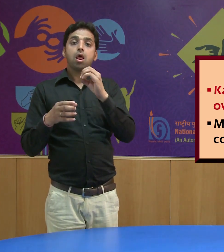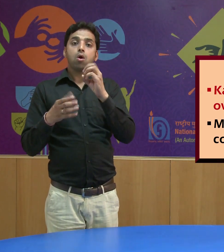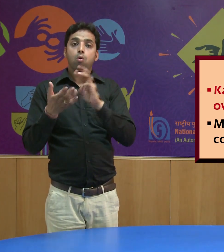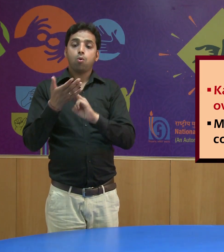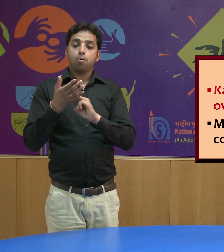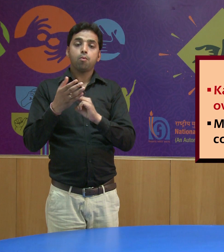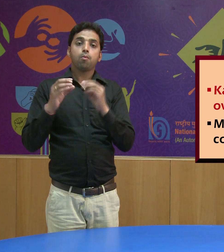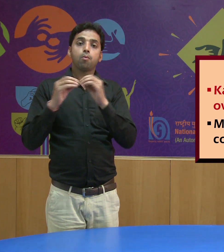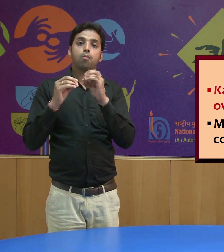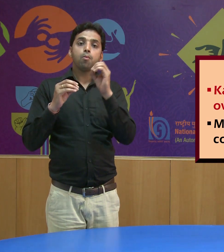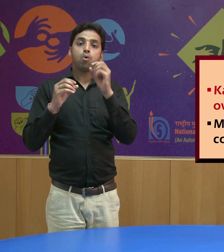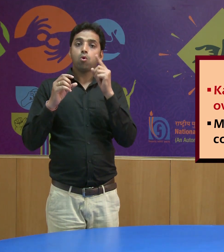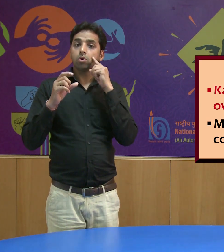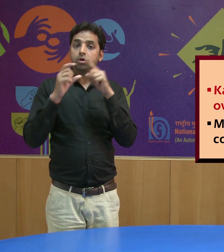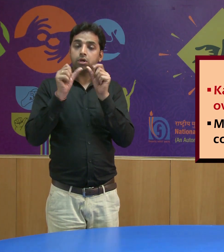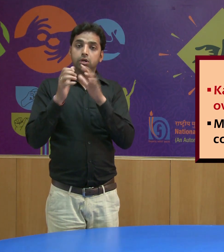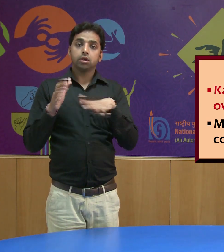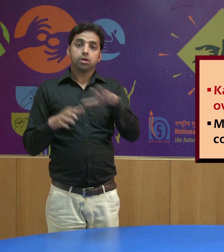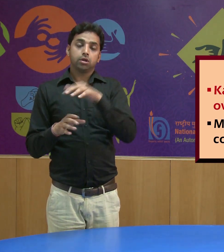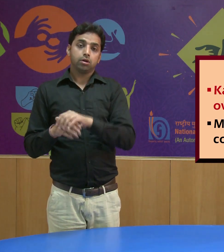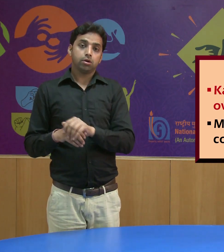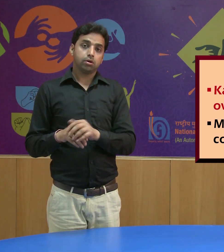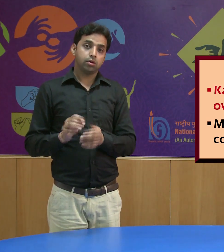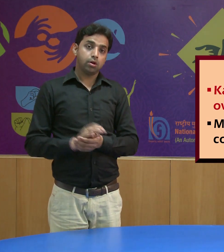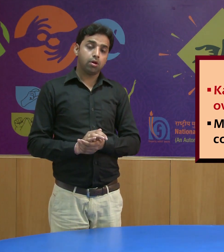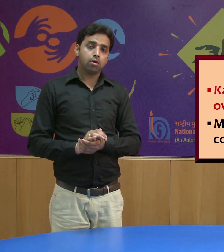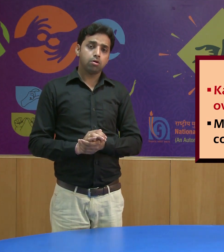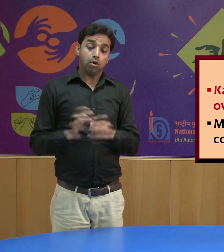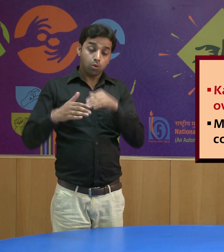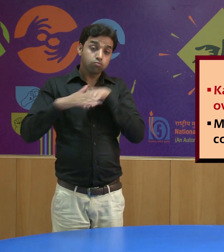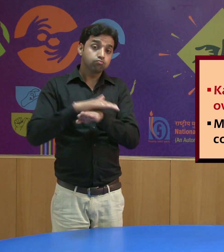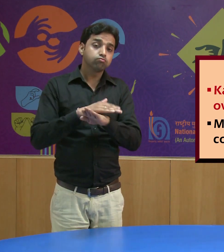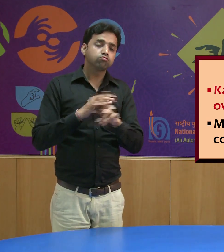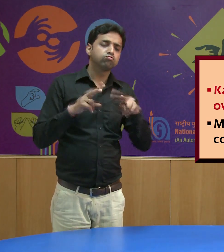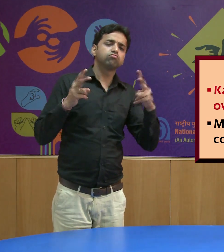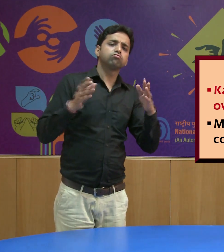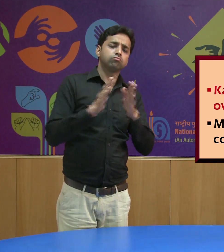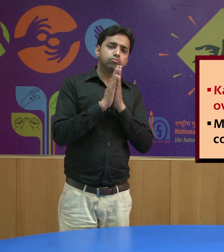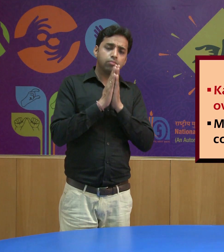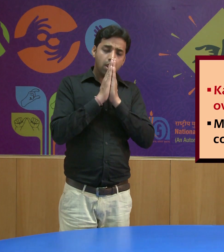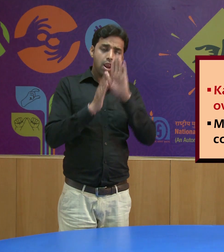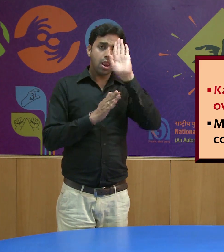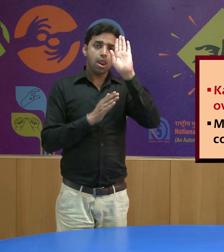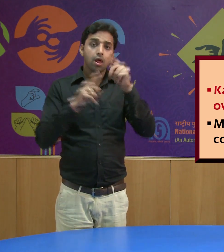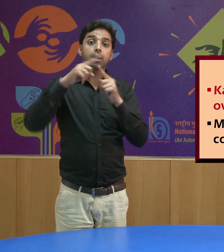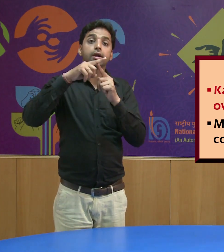In Cambodia, many temples were constructed. These temples